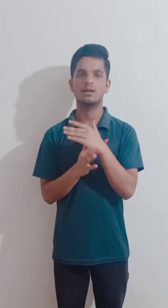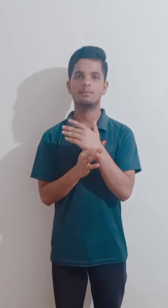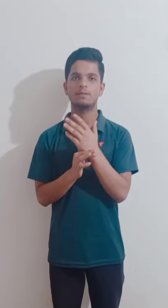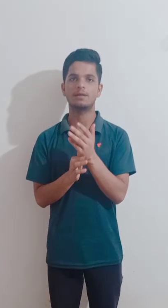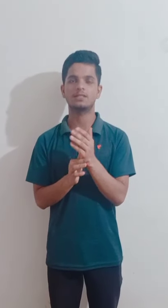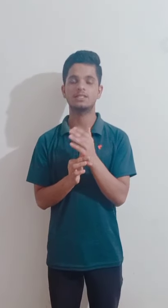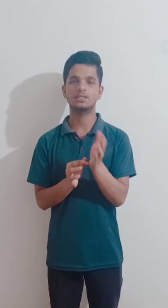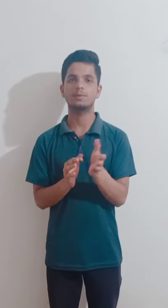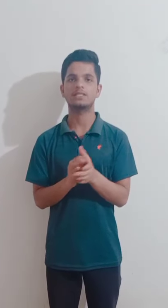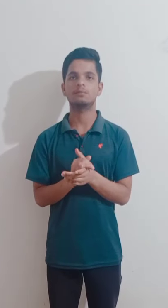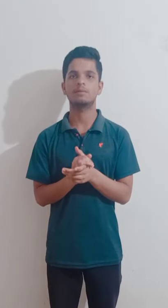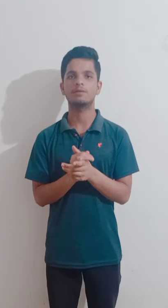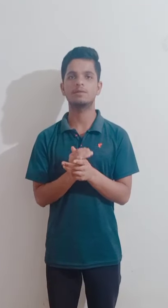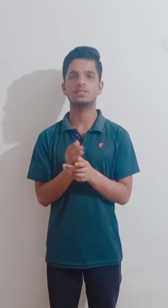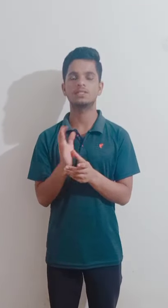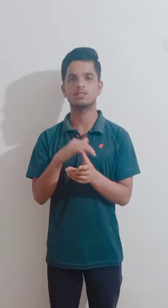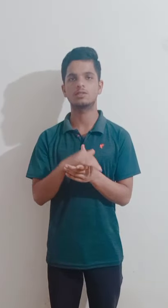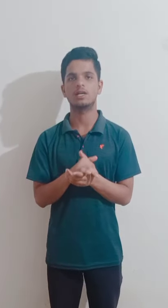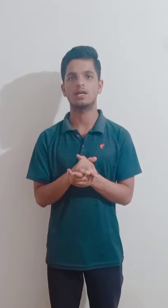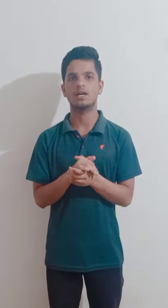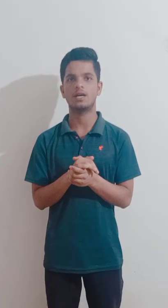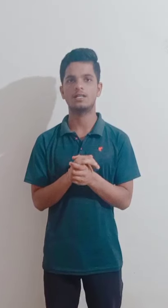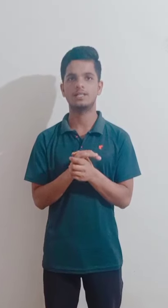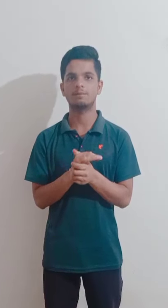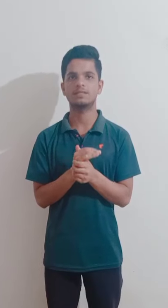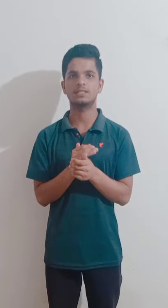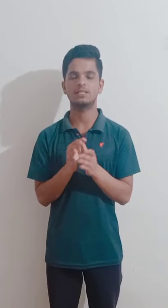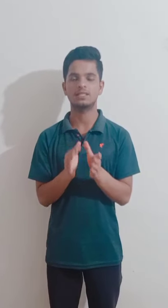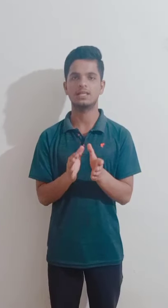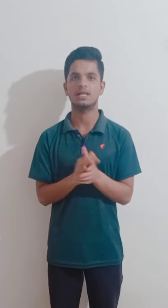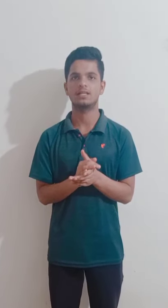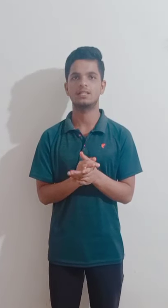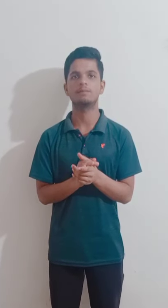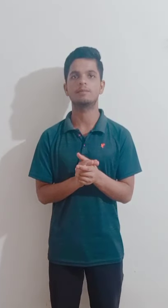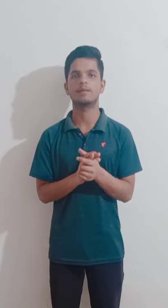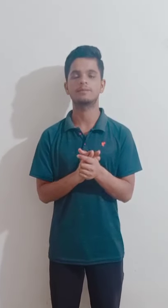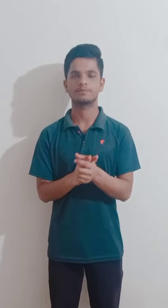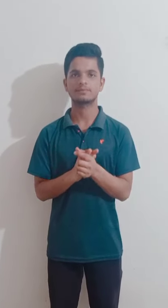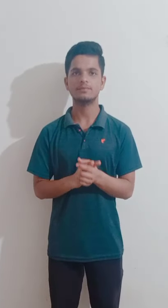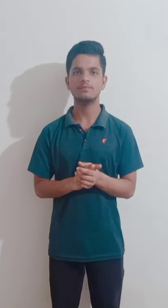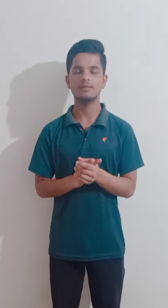it is a special memory which is already present in heap memory. The